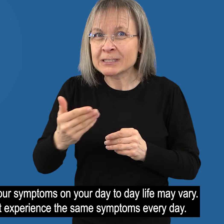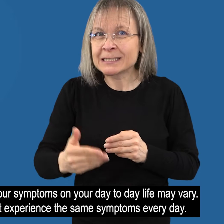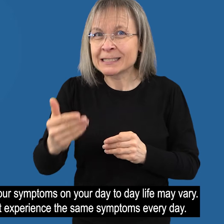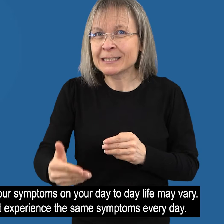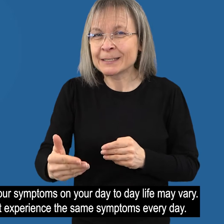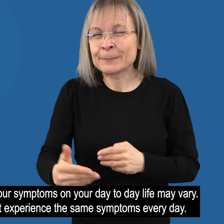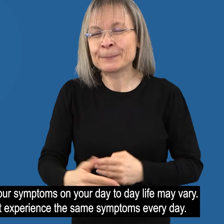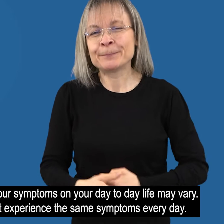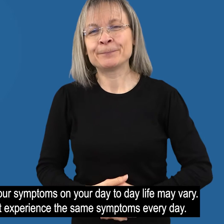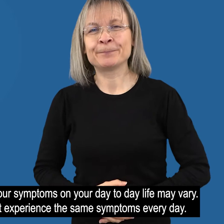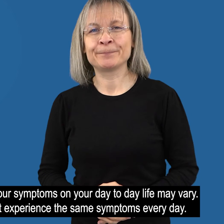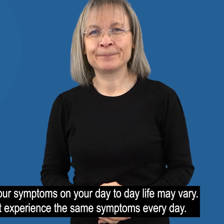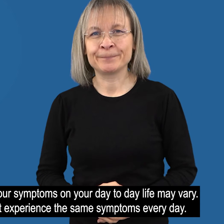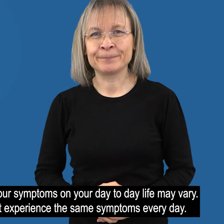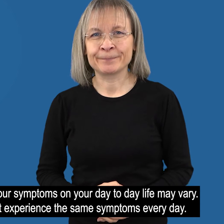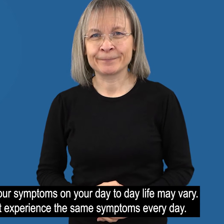every day.